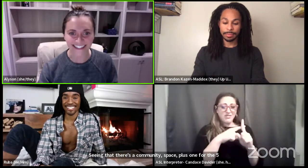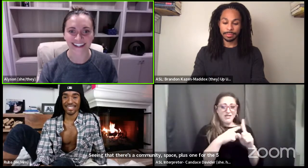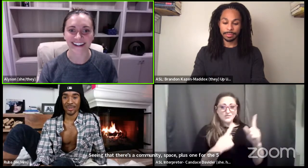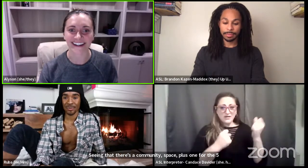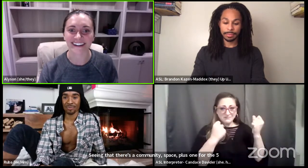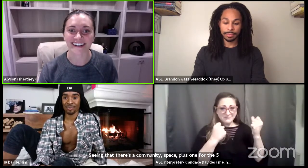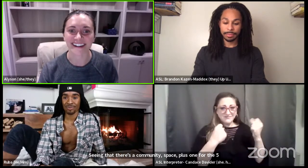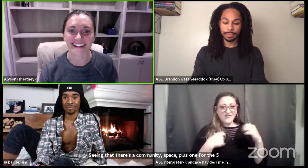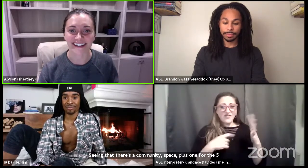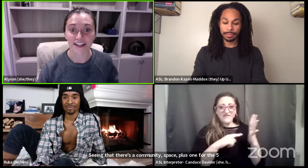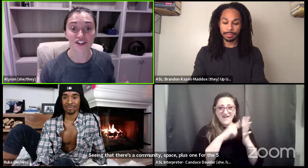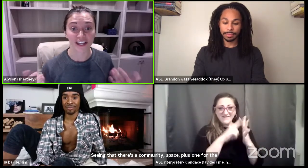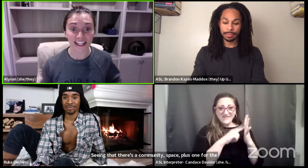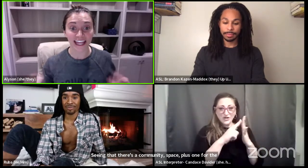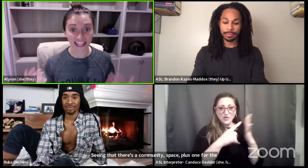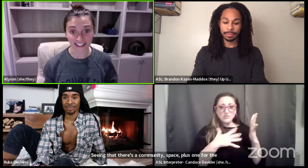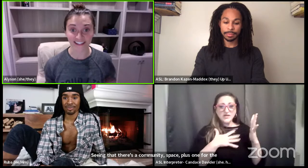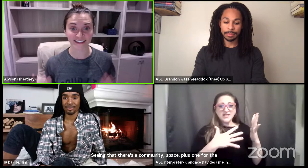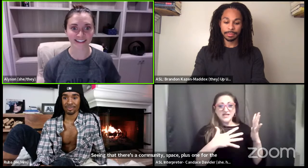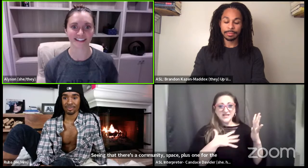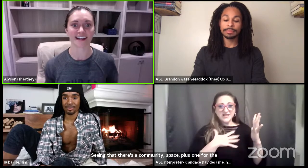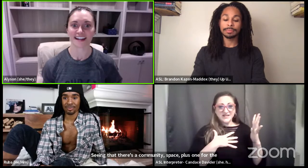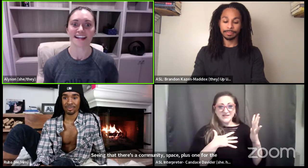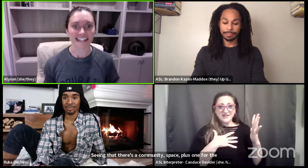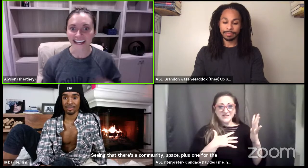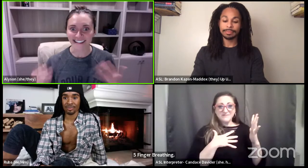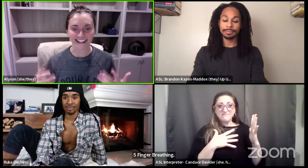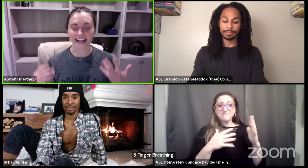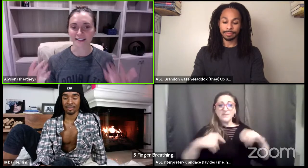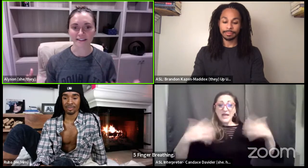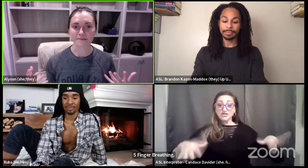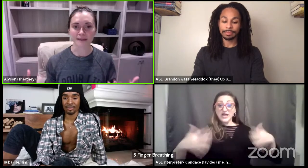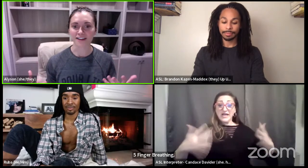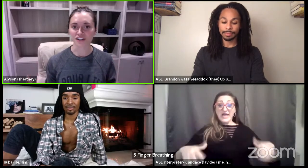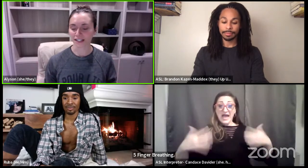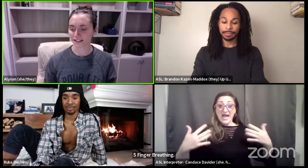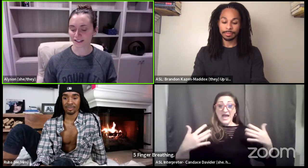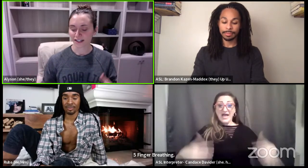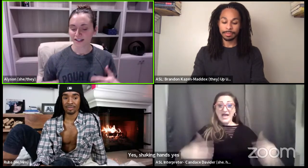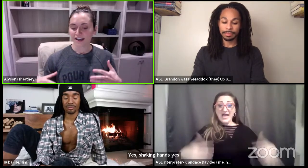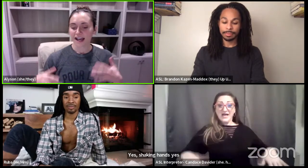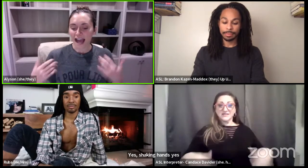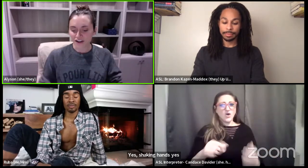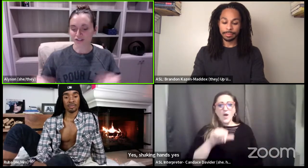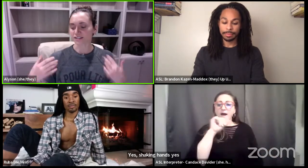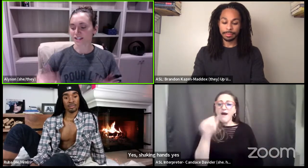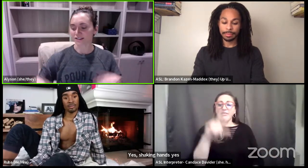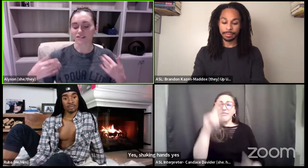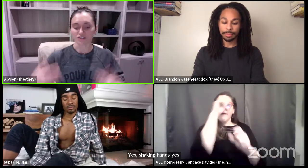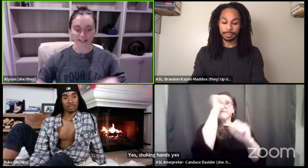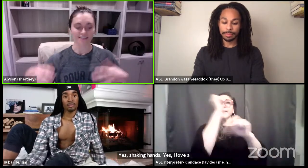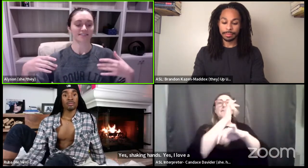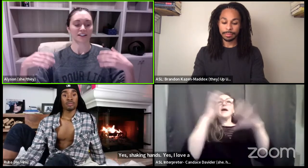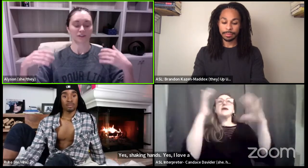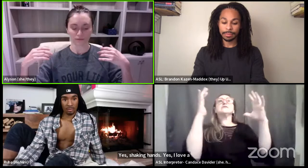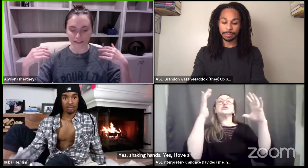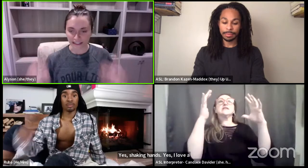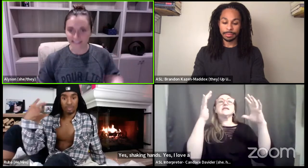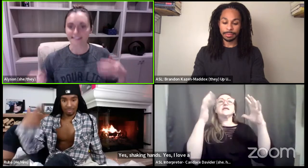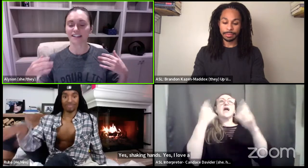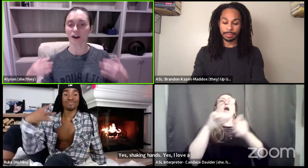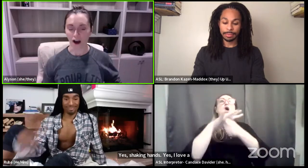Yes. Shaking hands. Yes, I love imagining actually the stress,